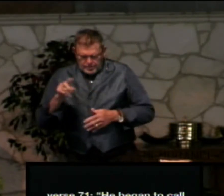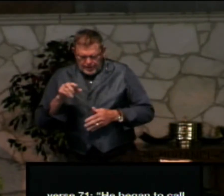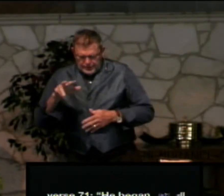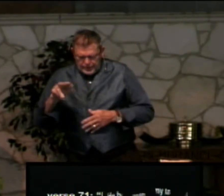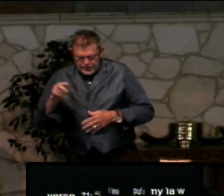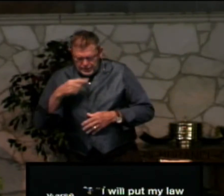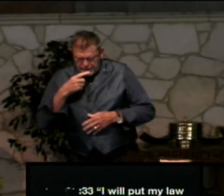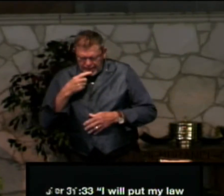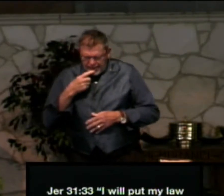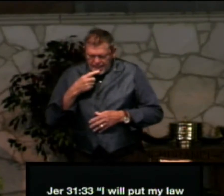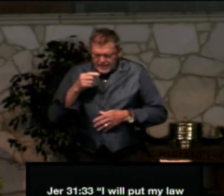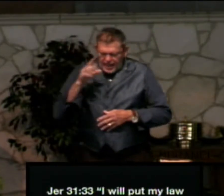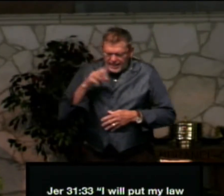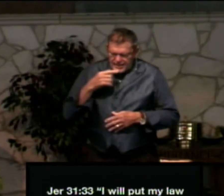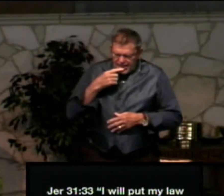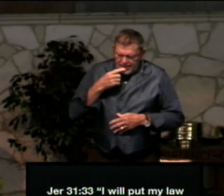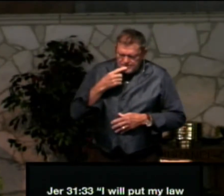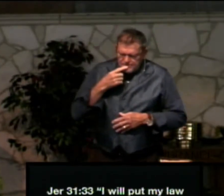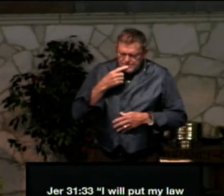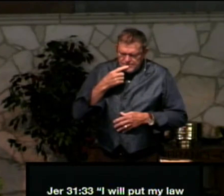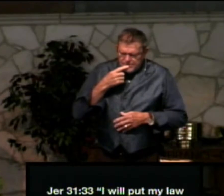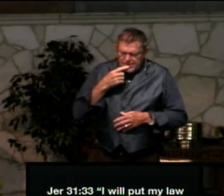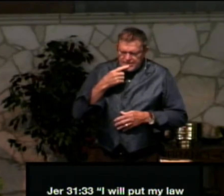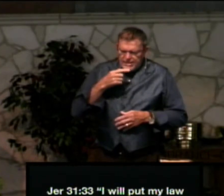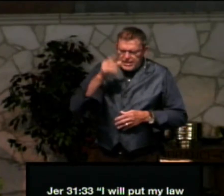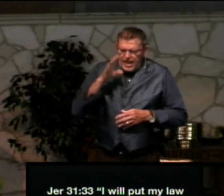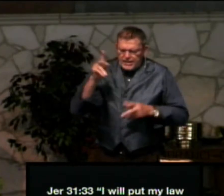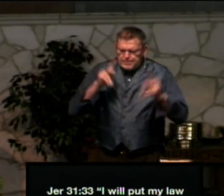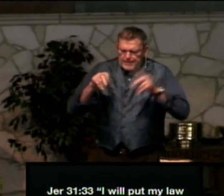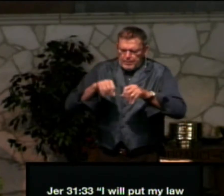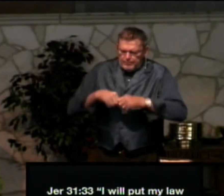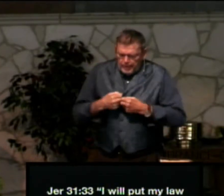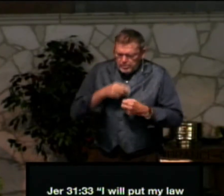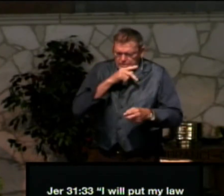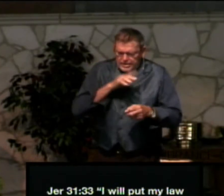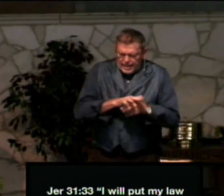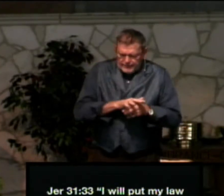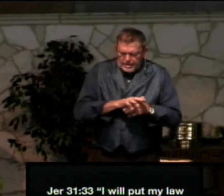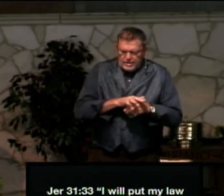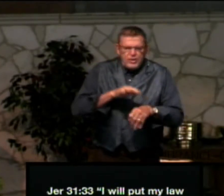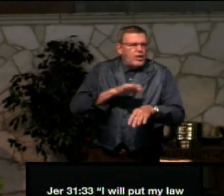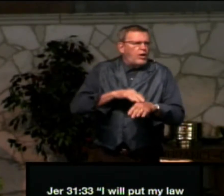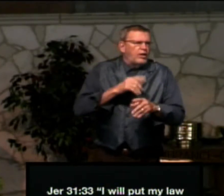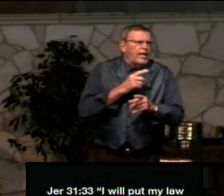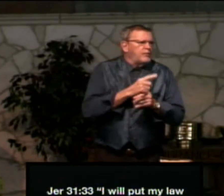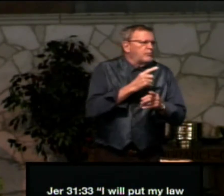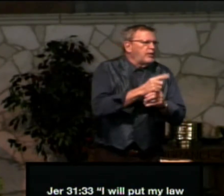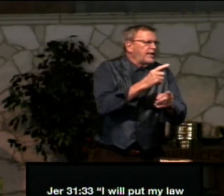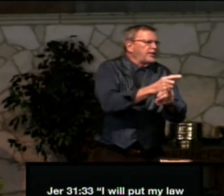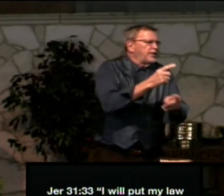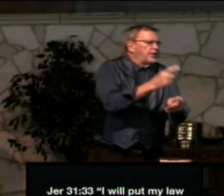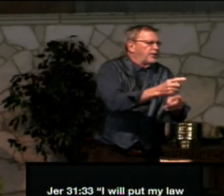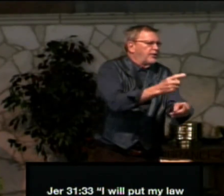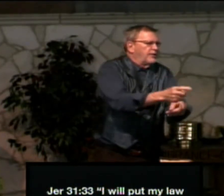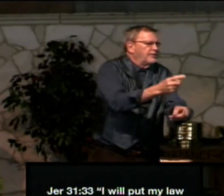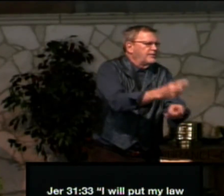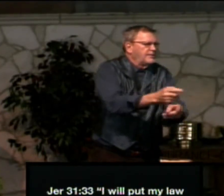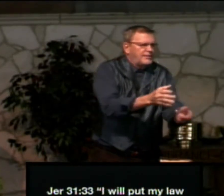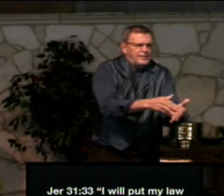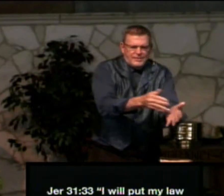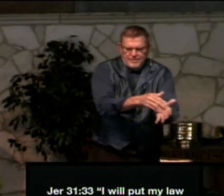chapter 31, 32 says says that God's people broke the covenant on a